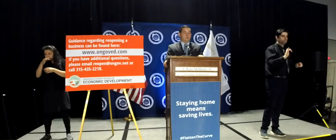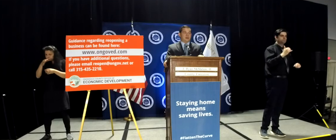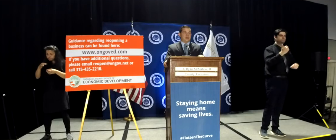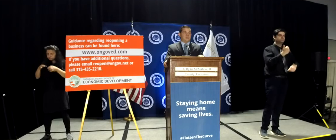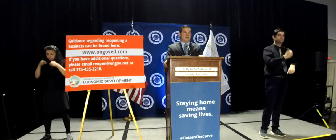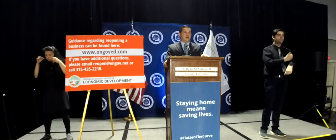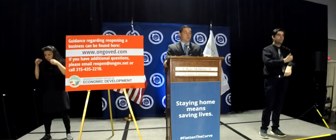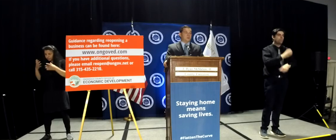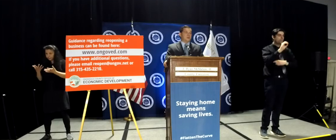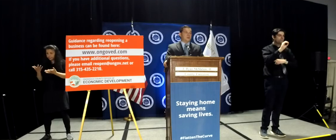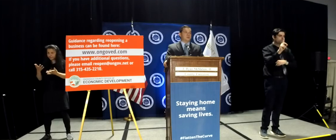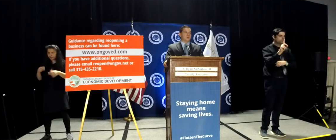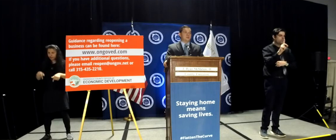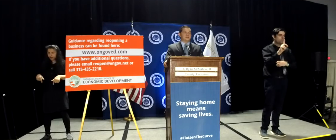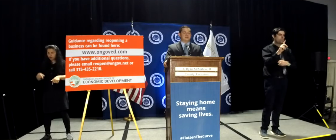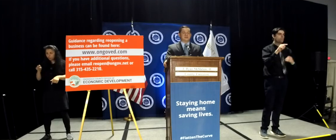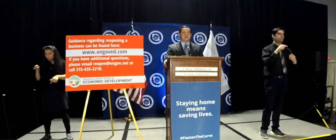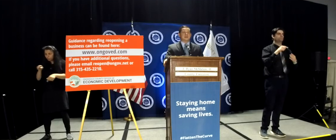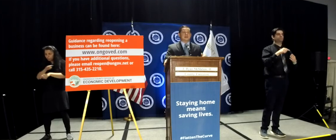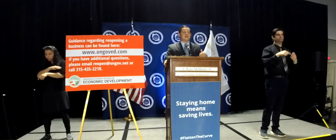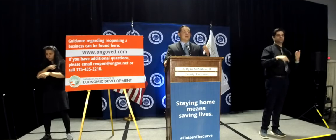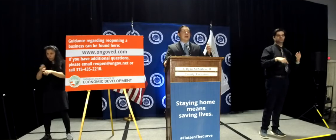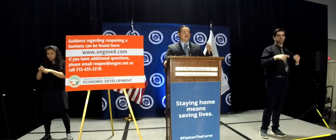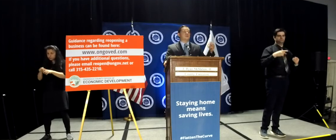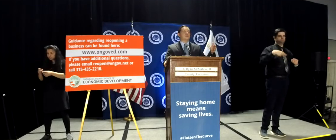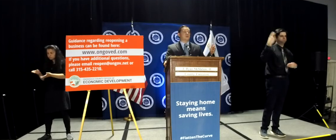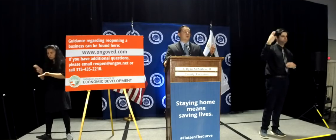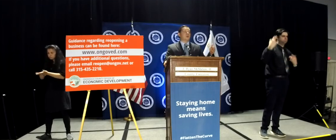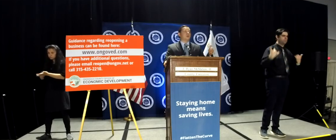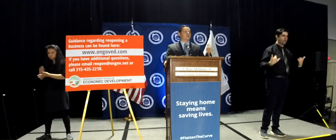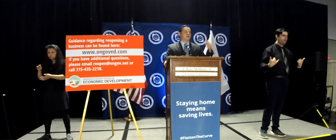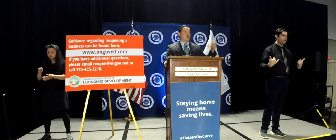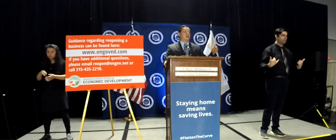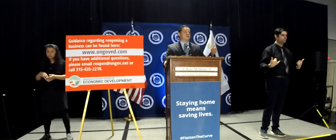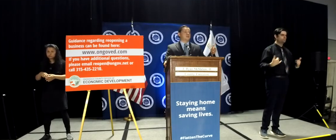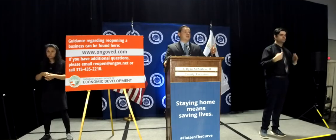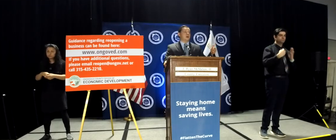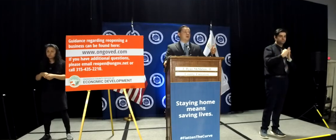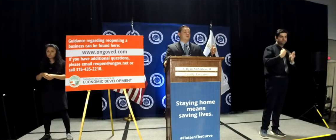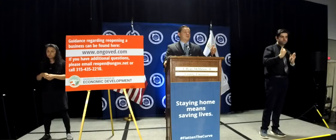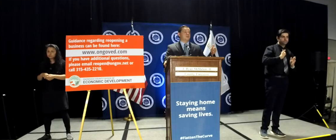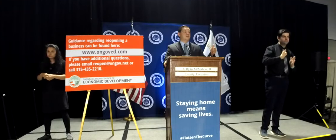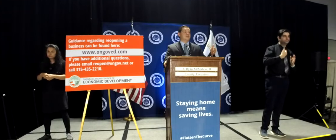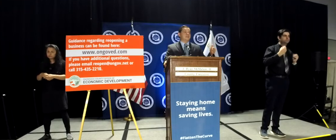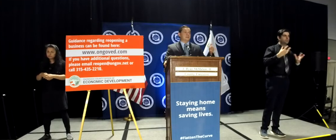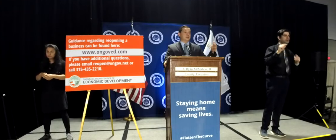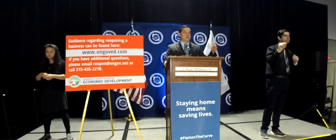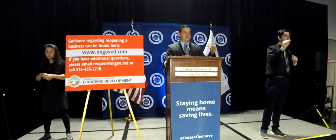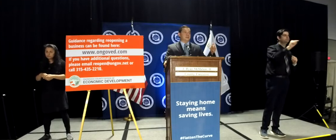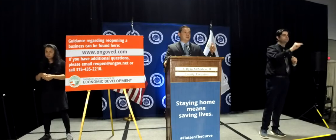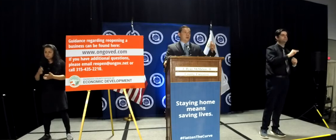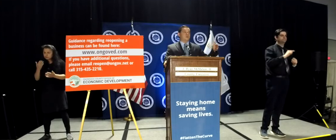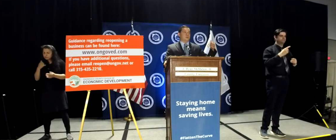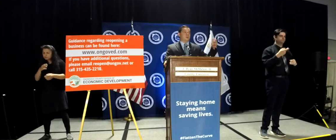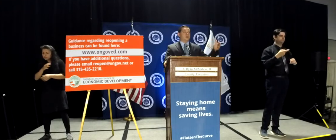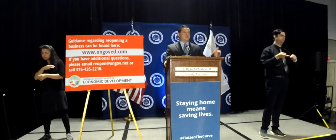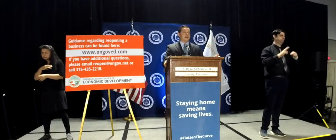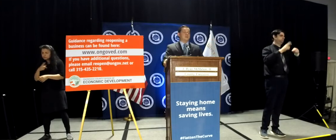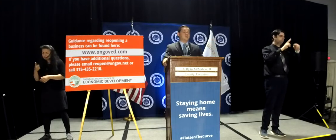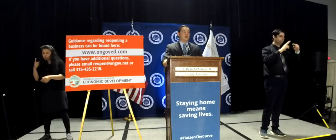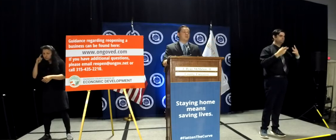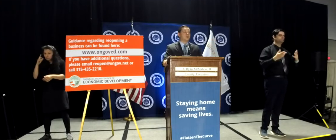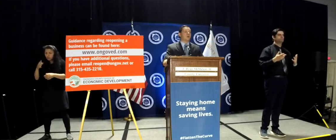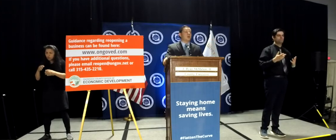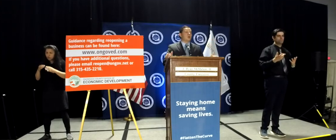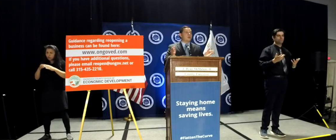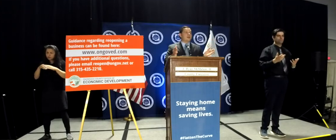happening in a pandemic, and I don't believe it's a coincidence that it may have to do with the loss of some of the liberties for a period of time